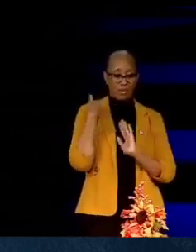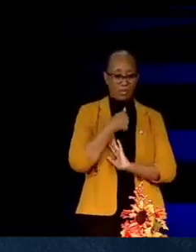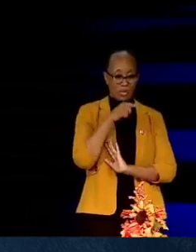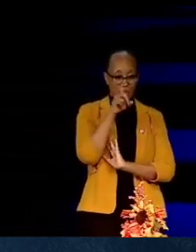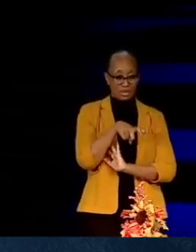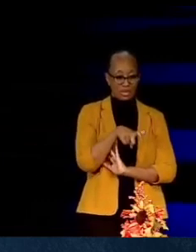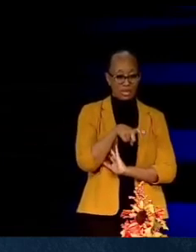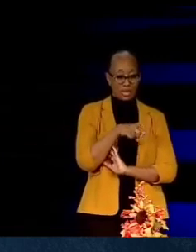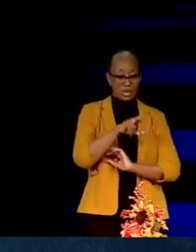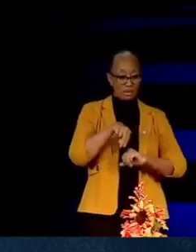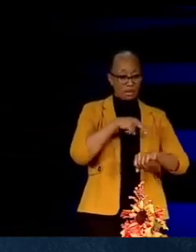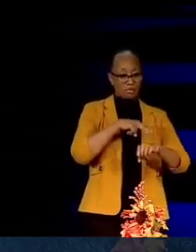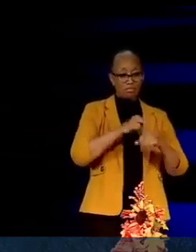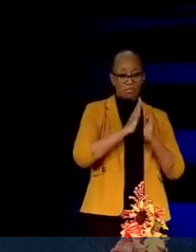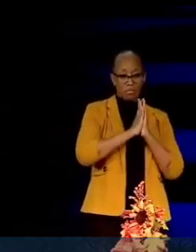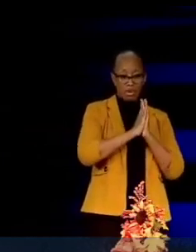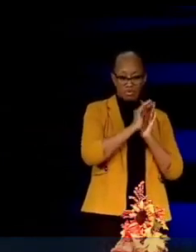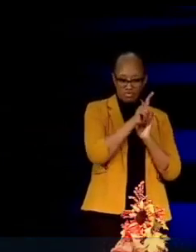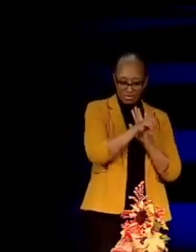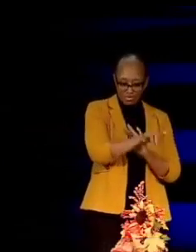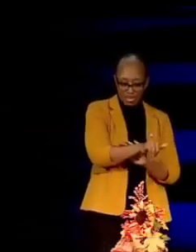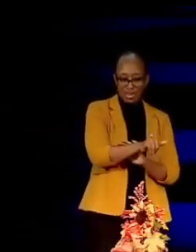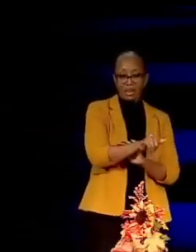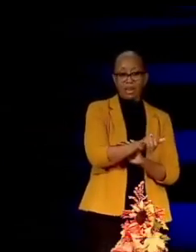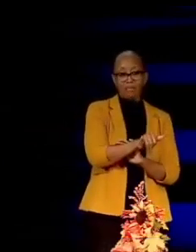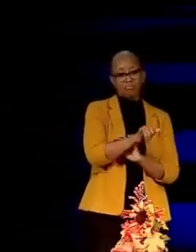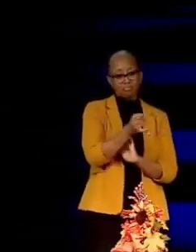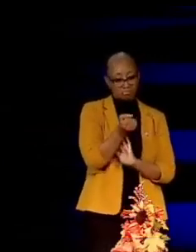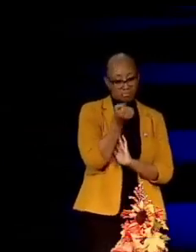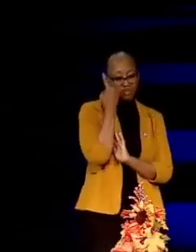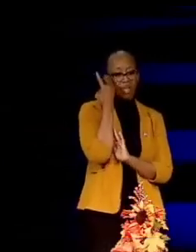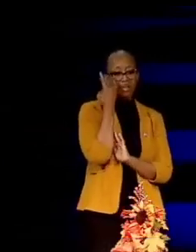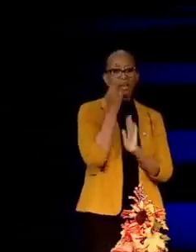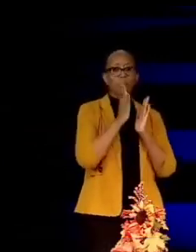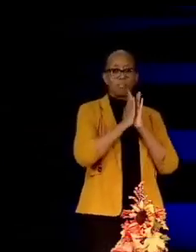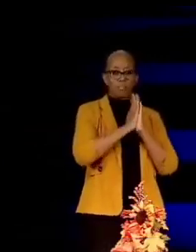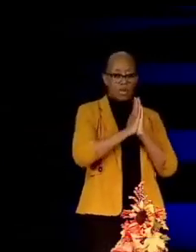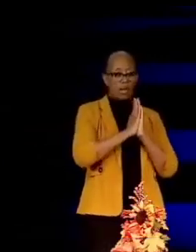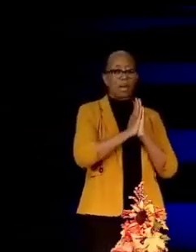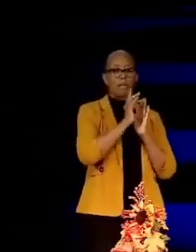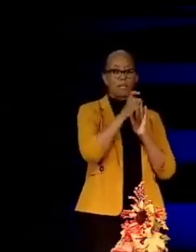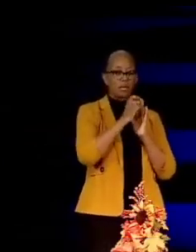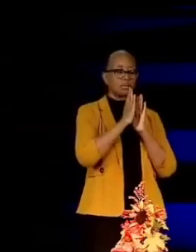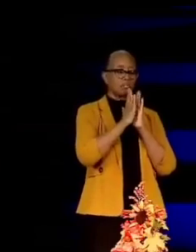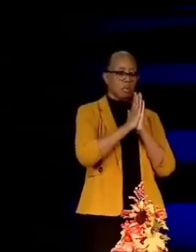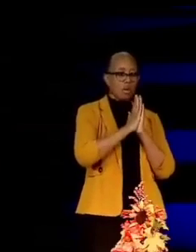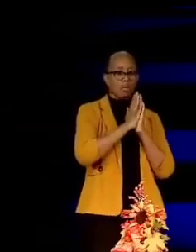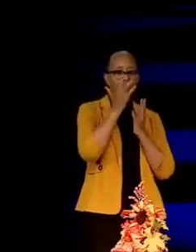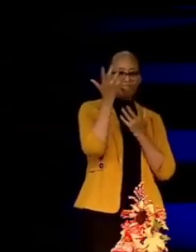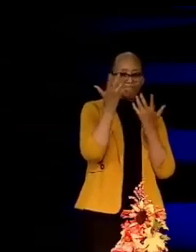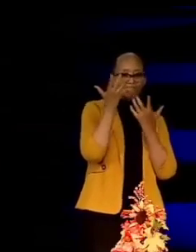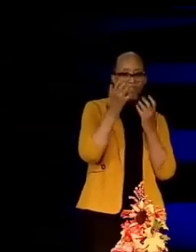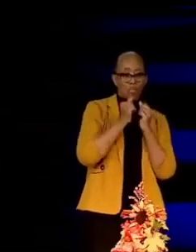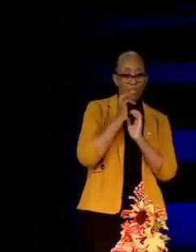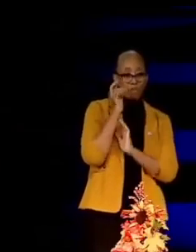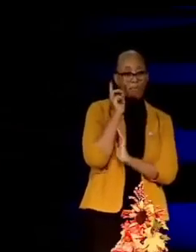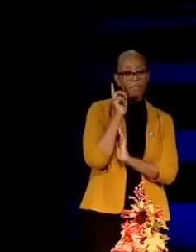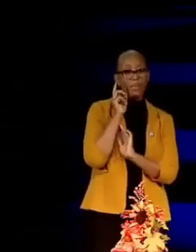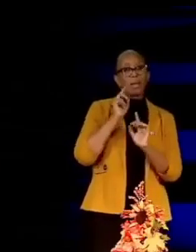need natural prayer with understanding, but most importantly, we need to pray